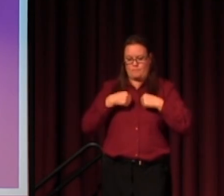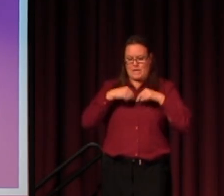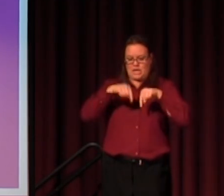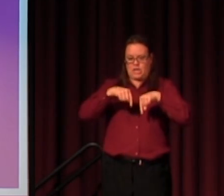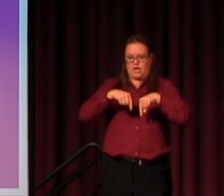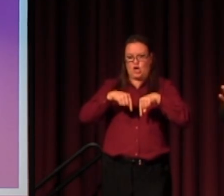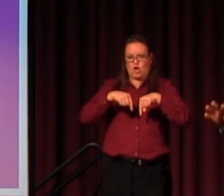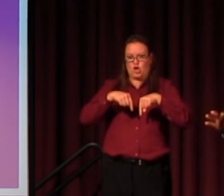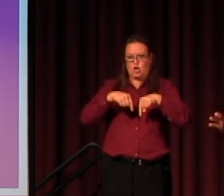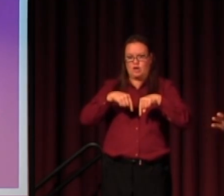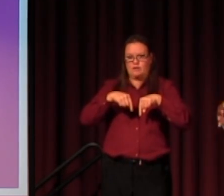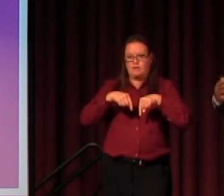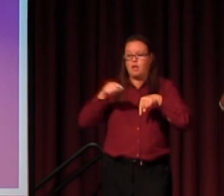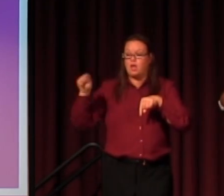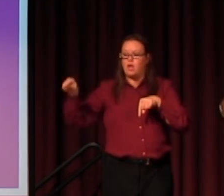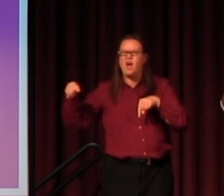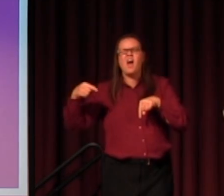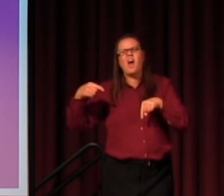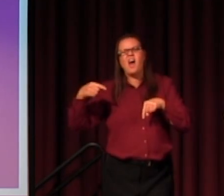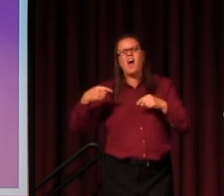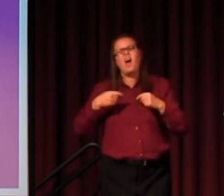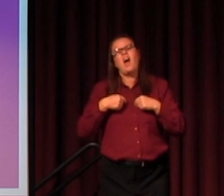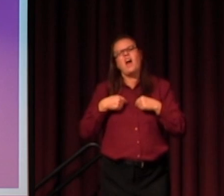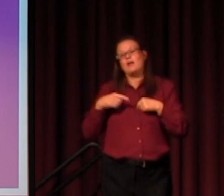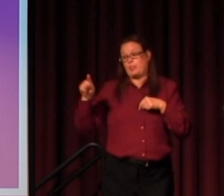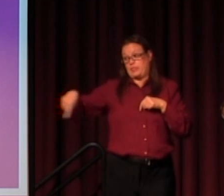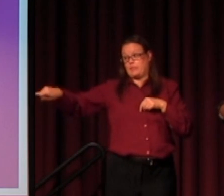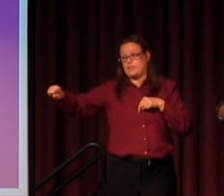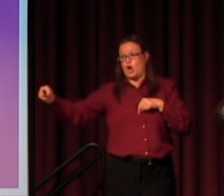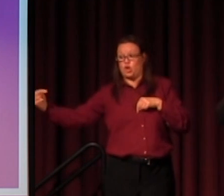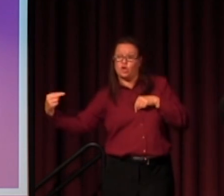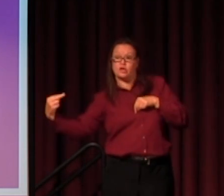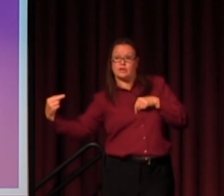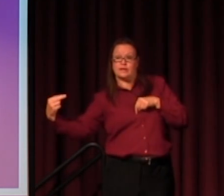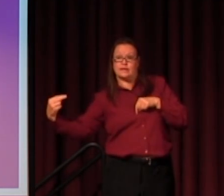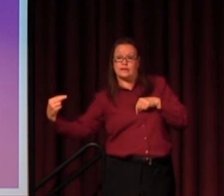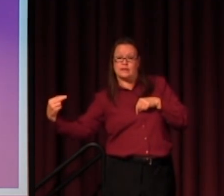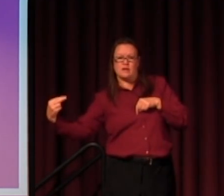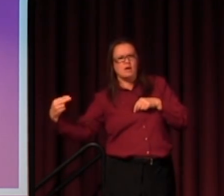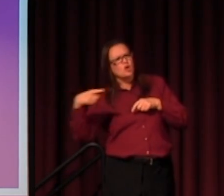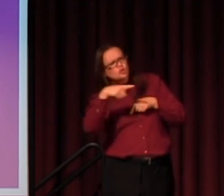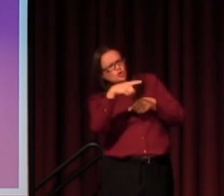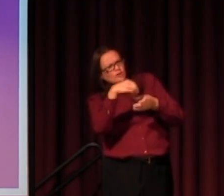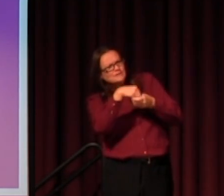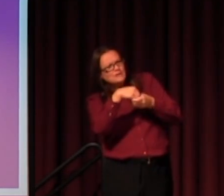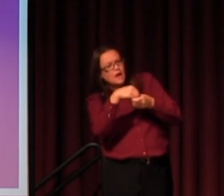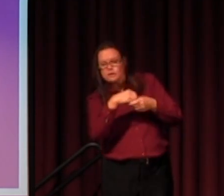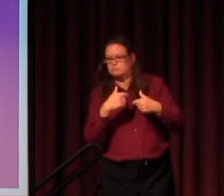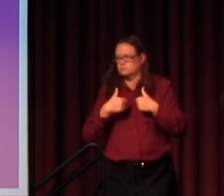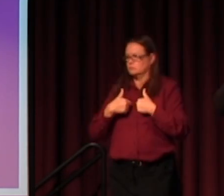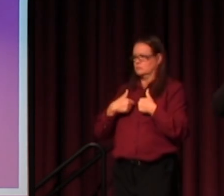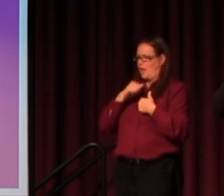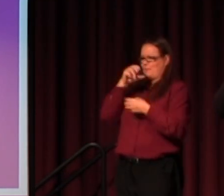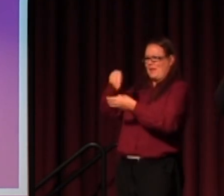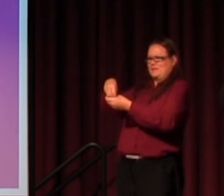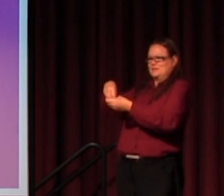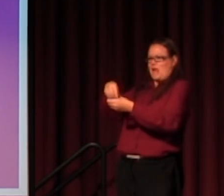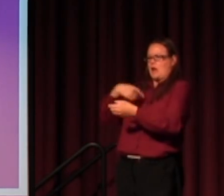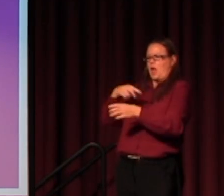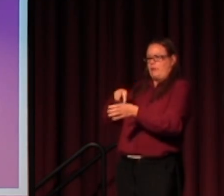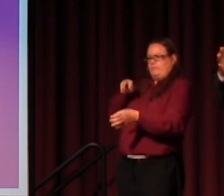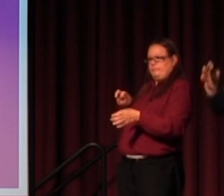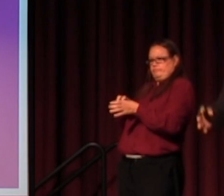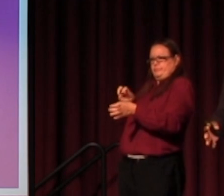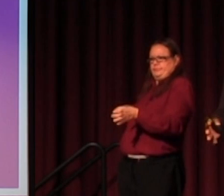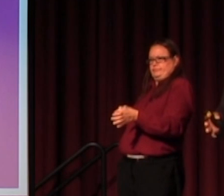Other people are looking at you going, I'm in the margins, and they perceive you as in the inner circle. And you're going, but I'm